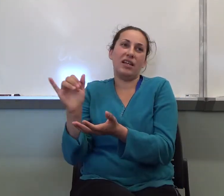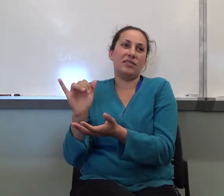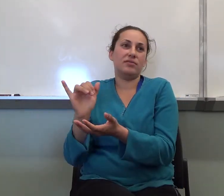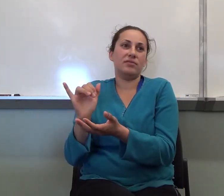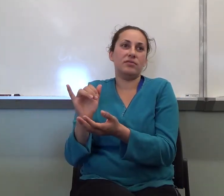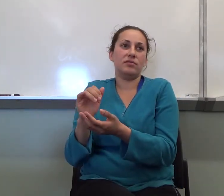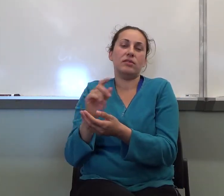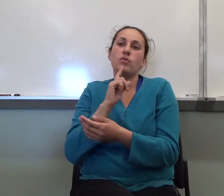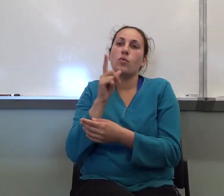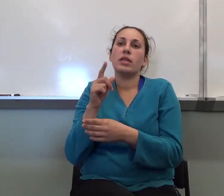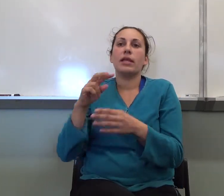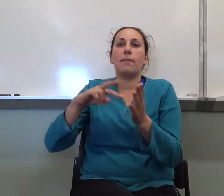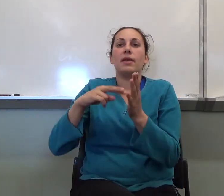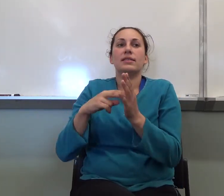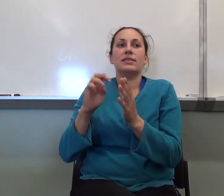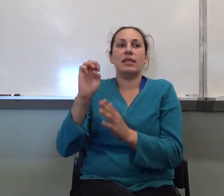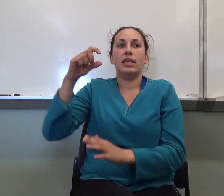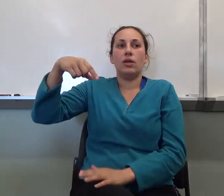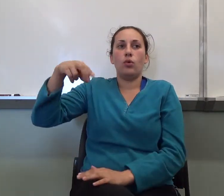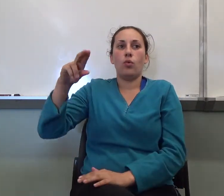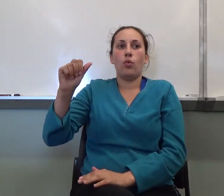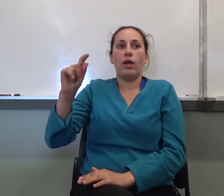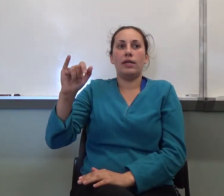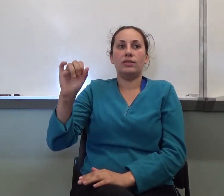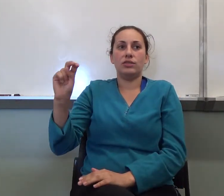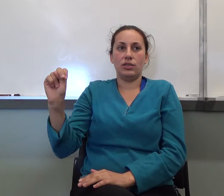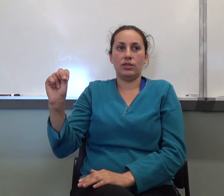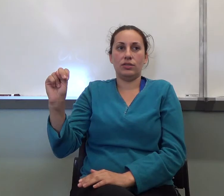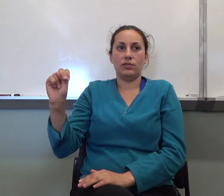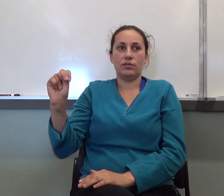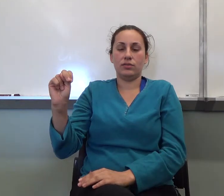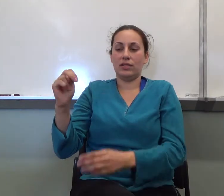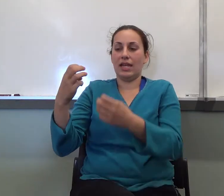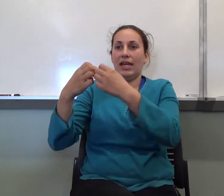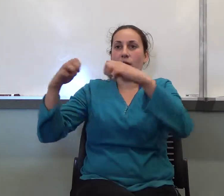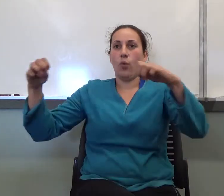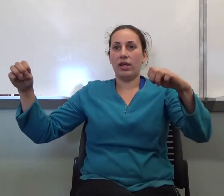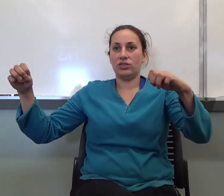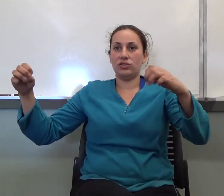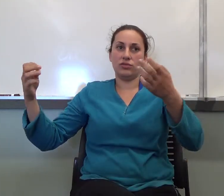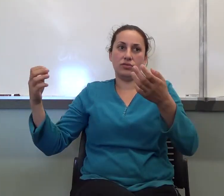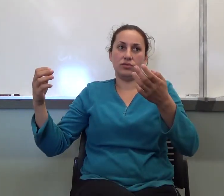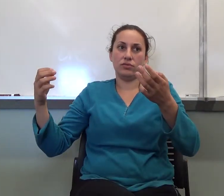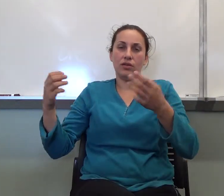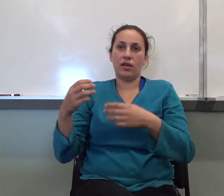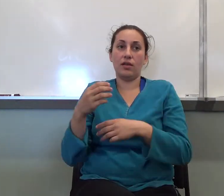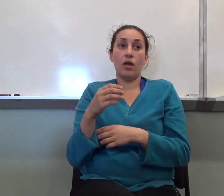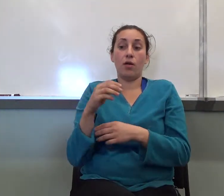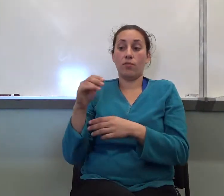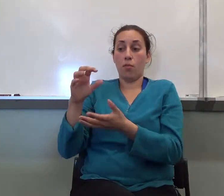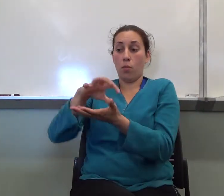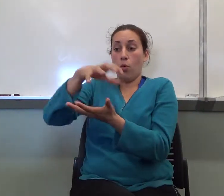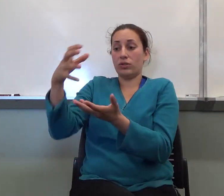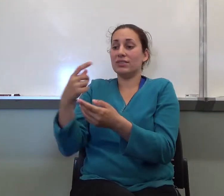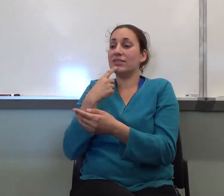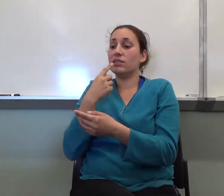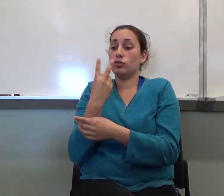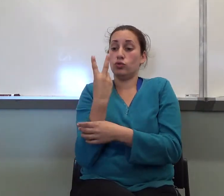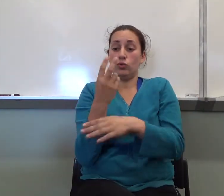equation. A proportion says that two fractions are equal to each other. So in order to write a proportion down, I've got to write one on